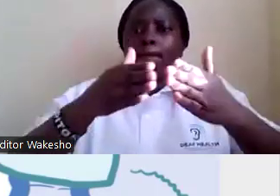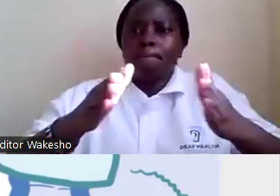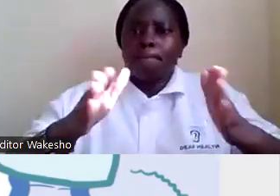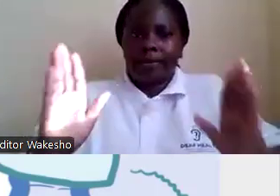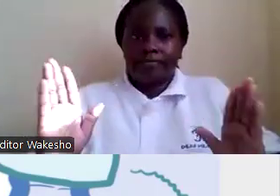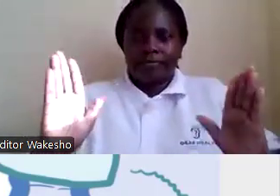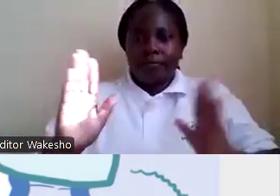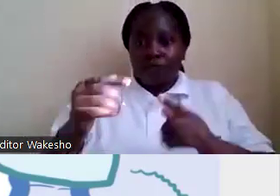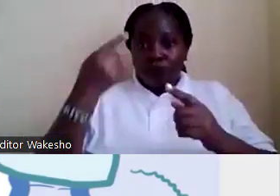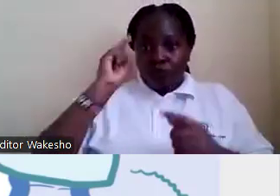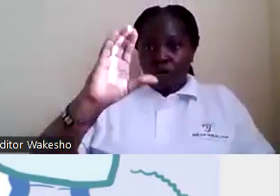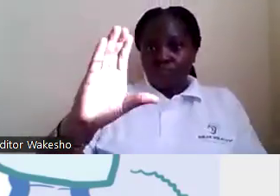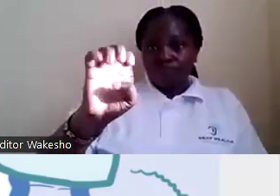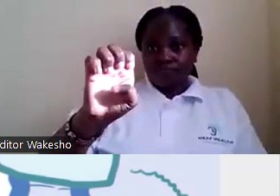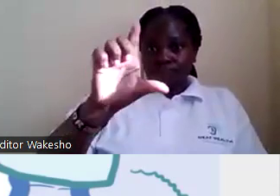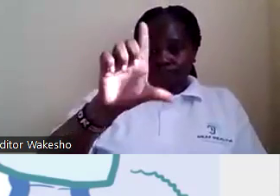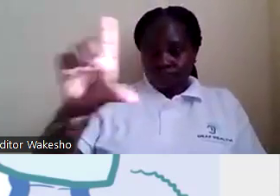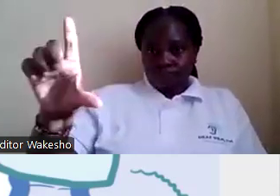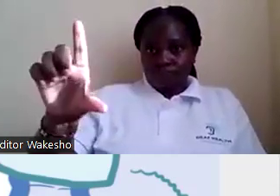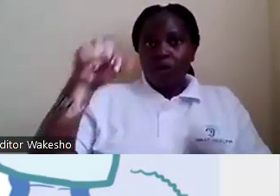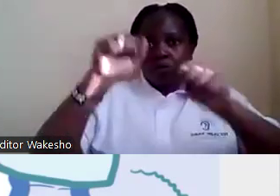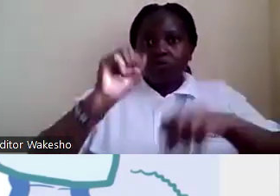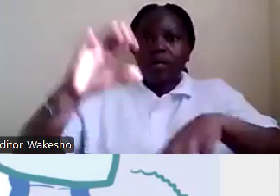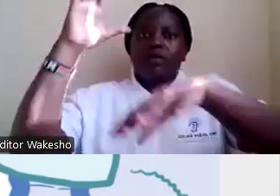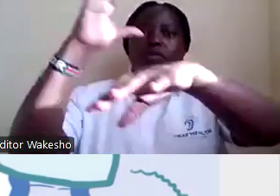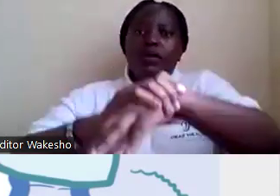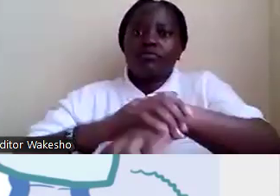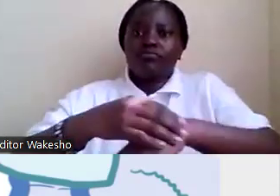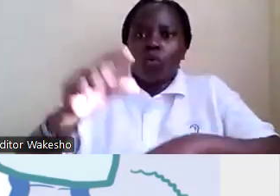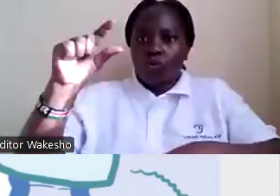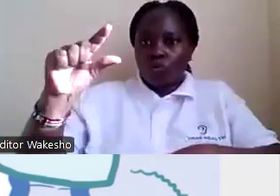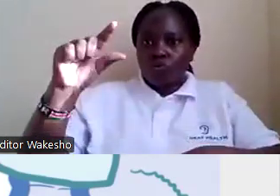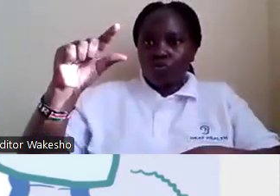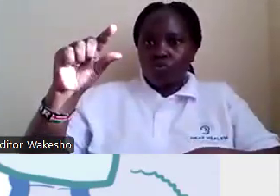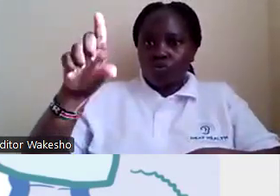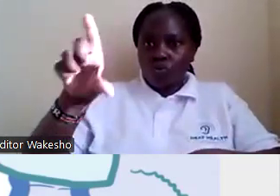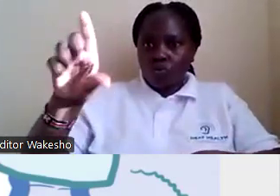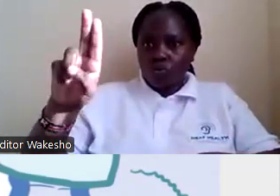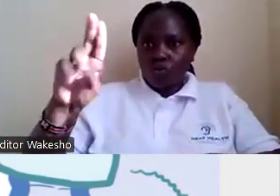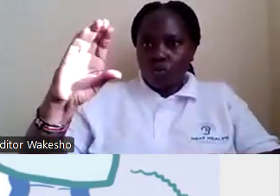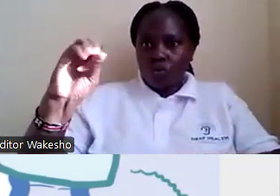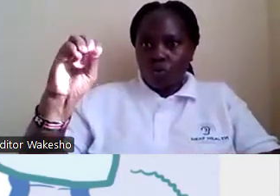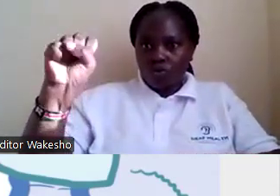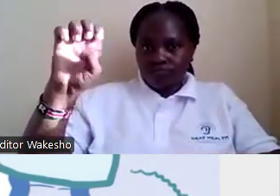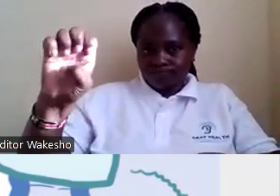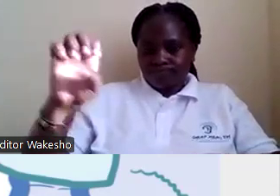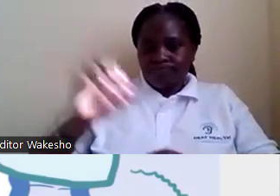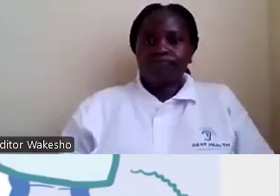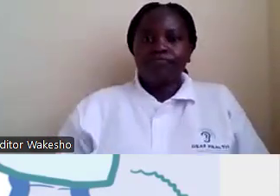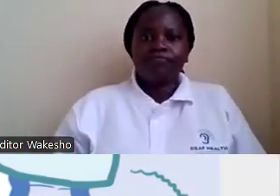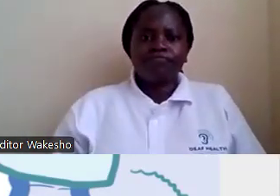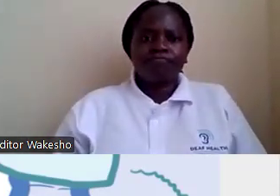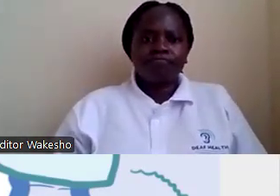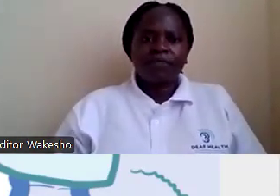cell for it to receive glucose, right? And this is just a series of pictures